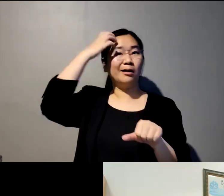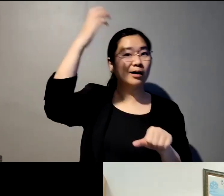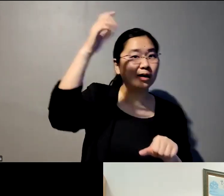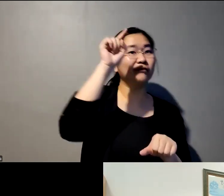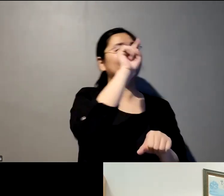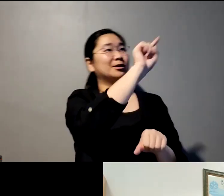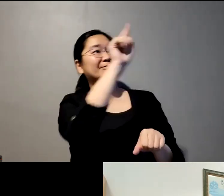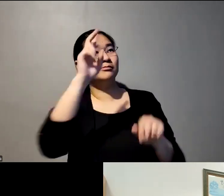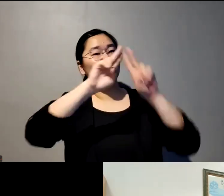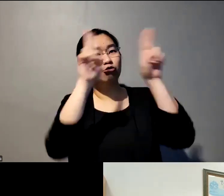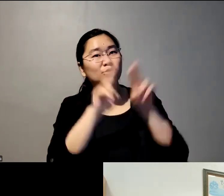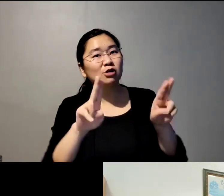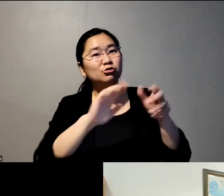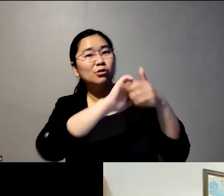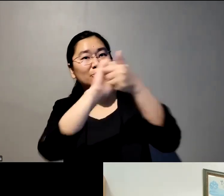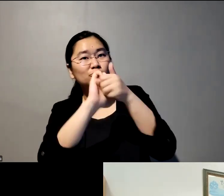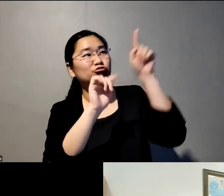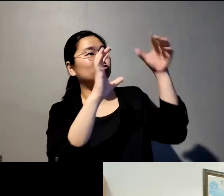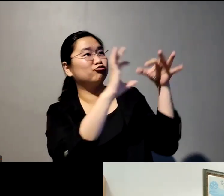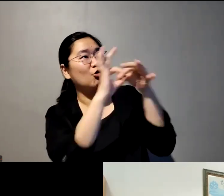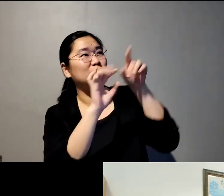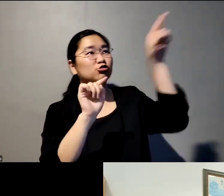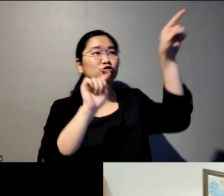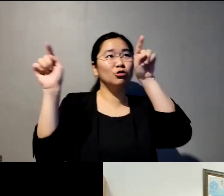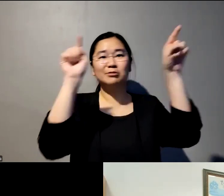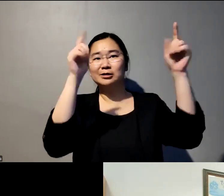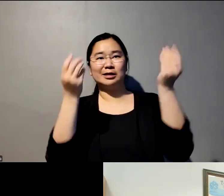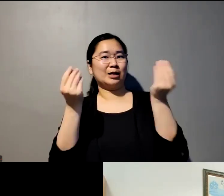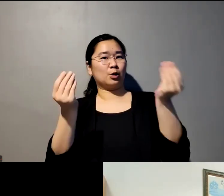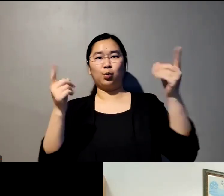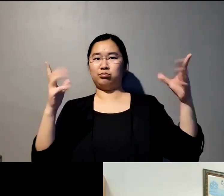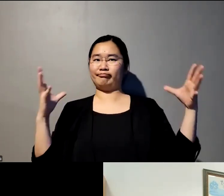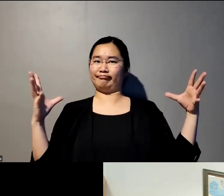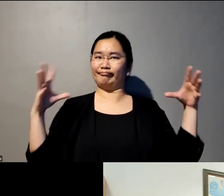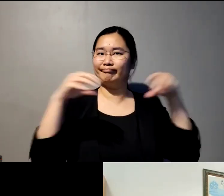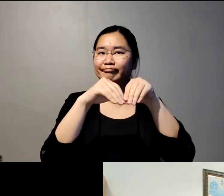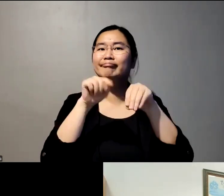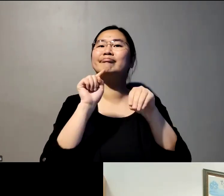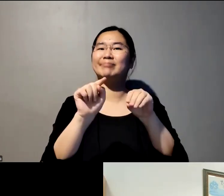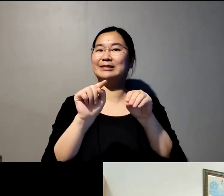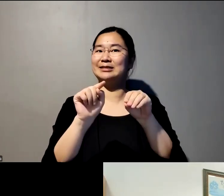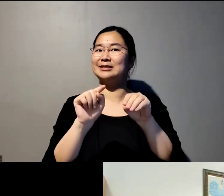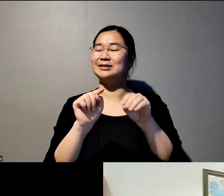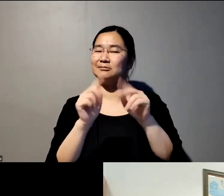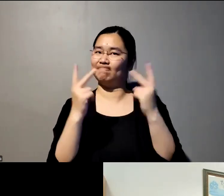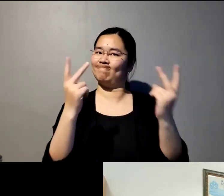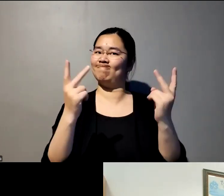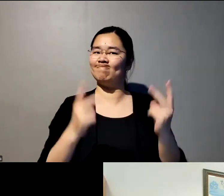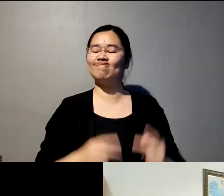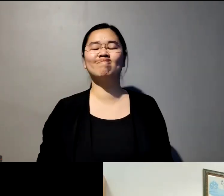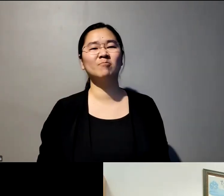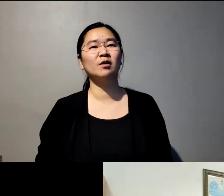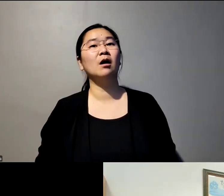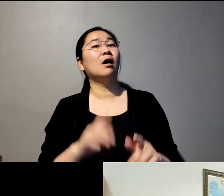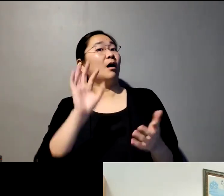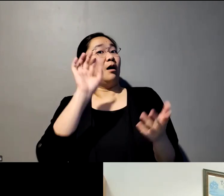done by the professionals, mental professionals, so they don't understand what